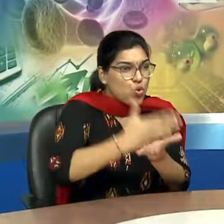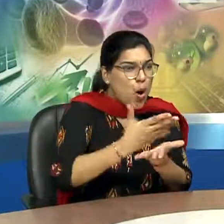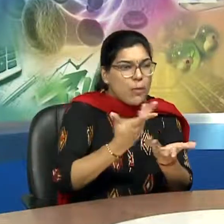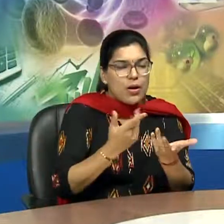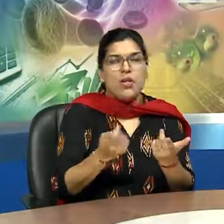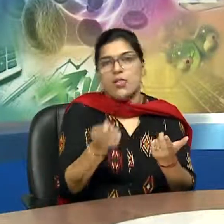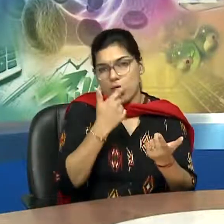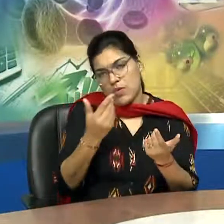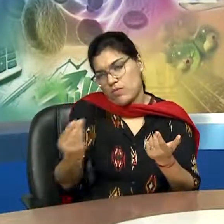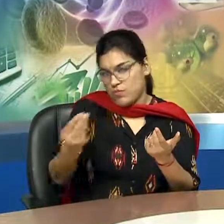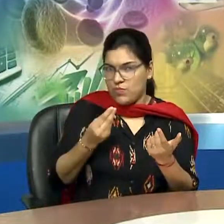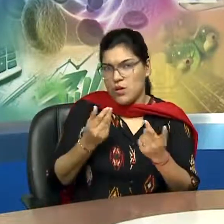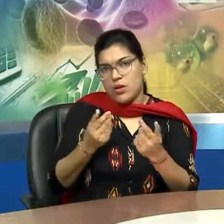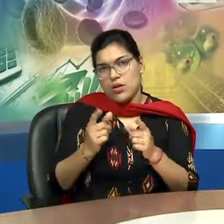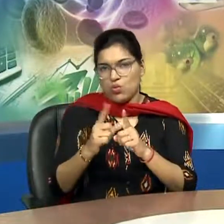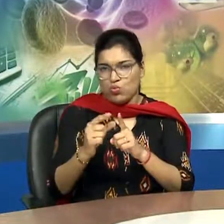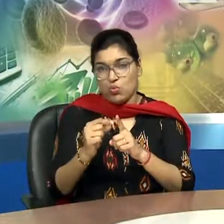with a proper treatment.